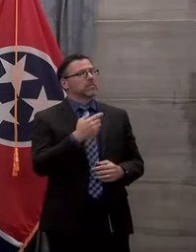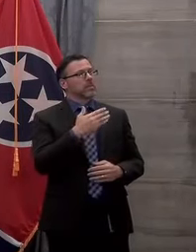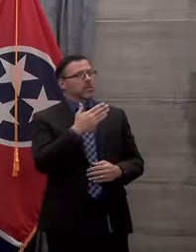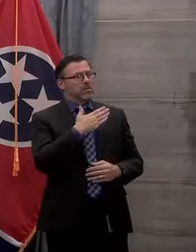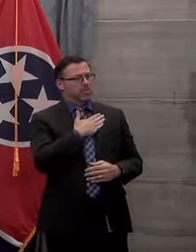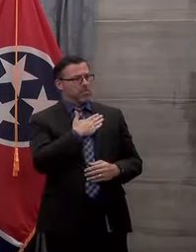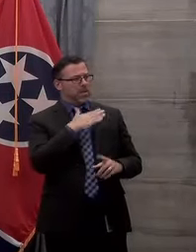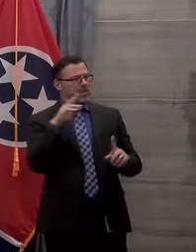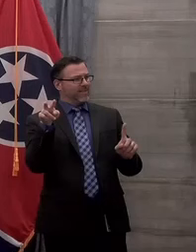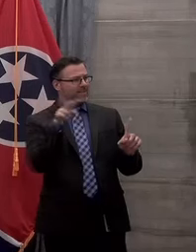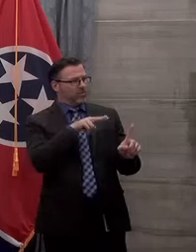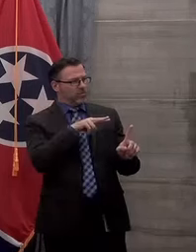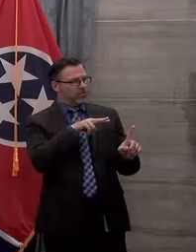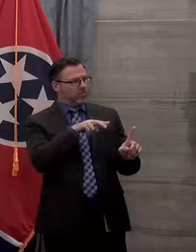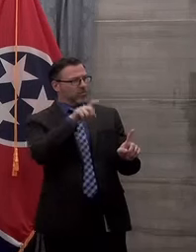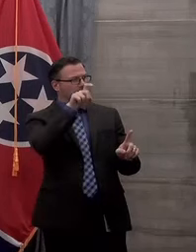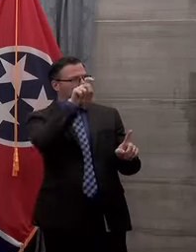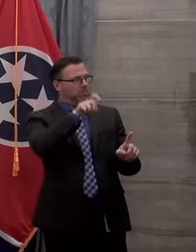need to be informed,